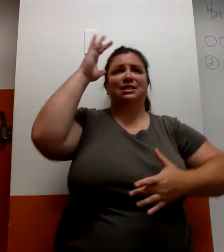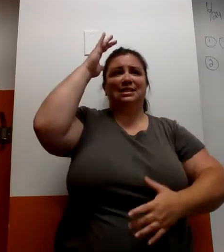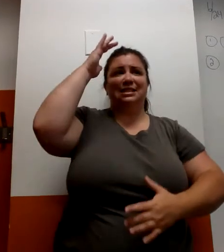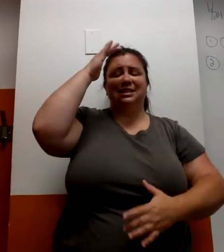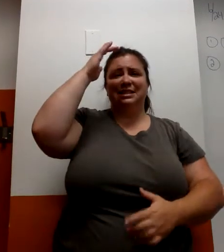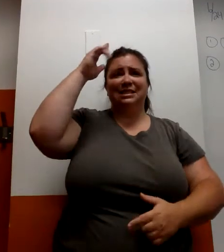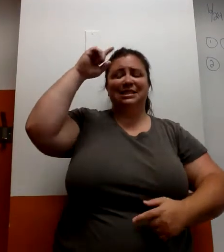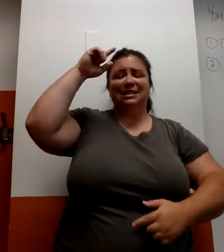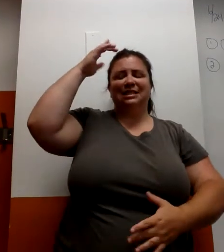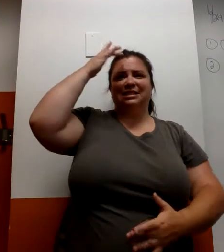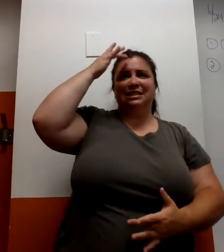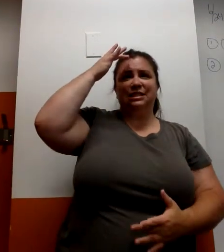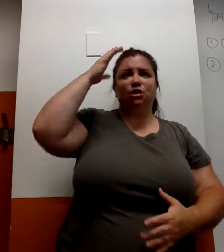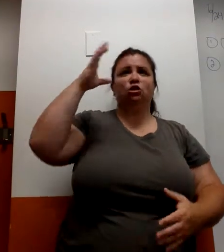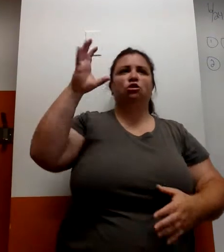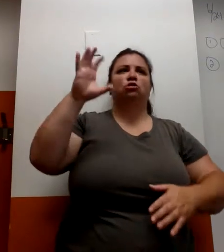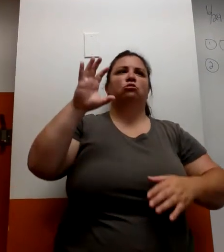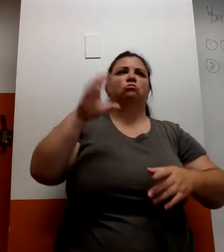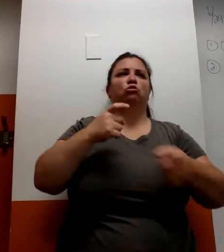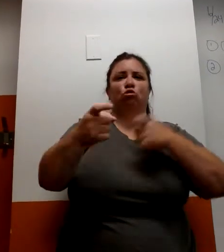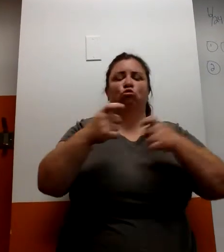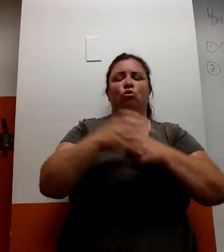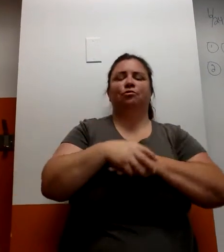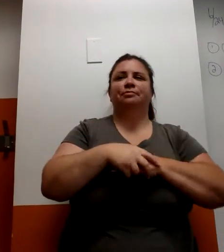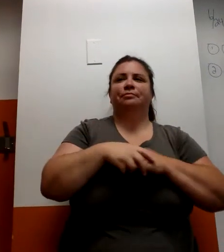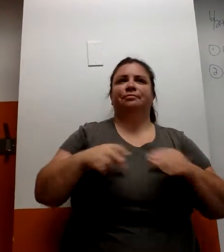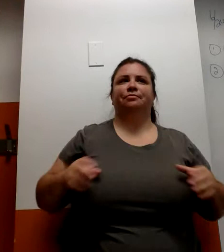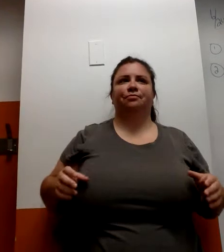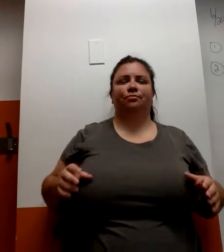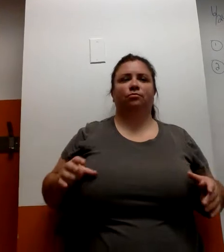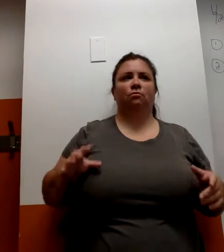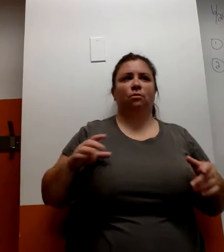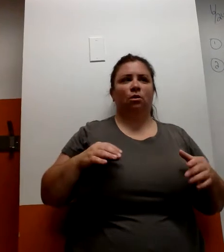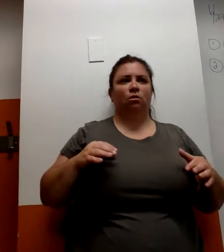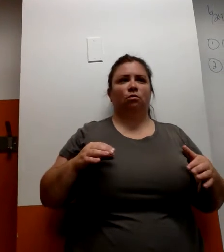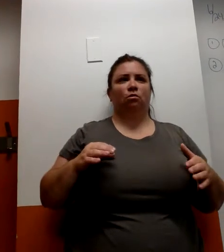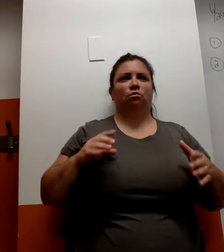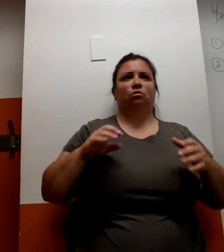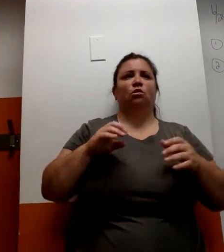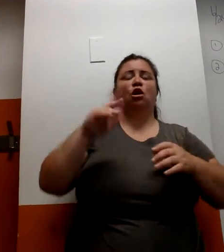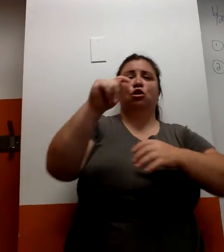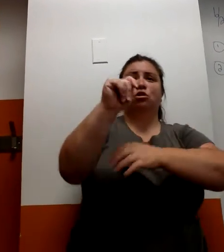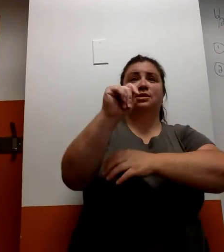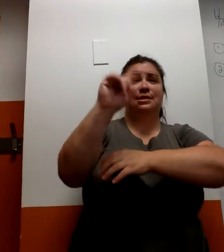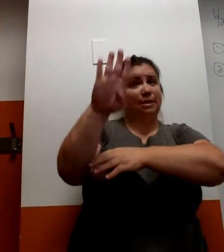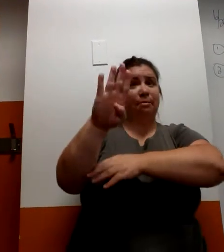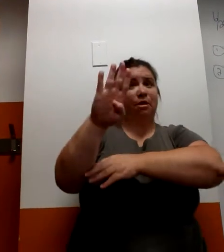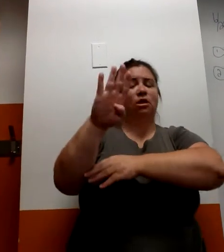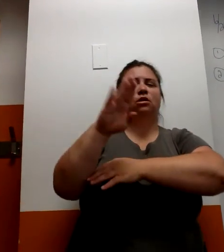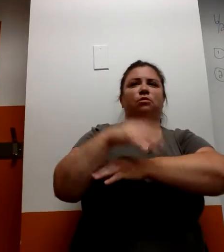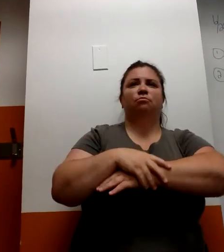that tuberculosis case, the rare strain of tuberculosis that was on the plane a couple years